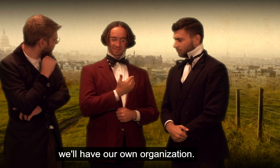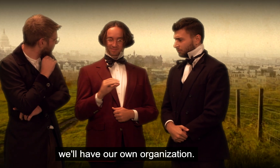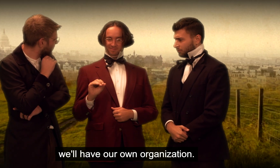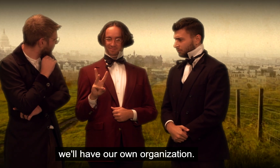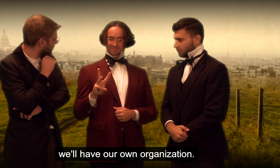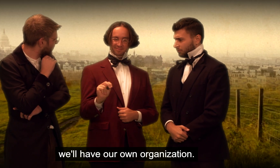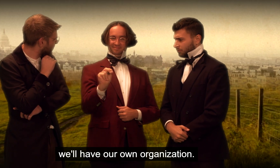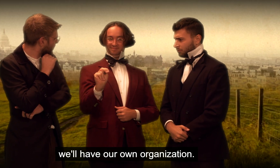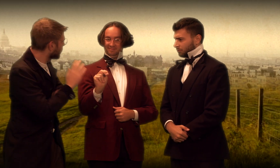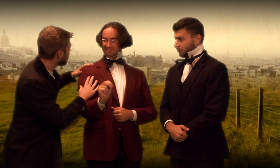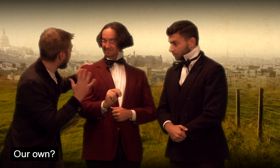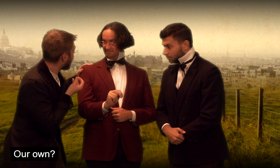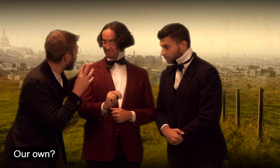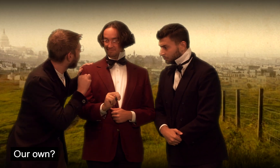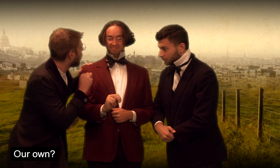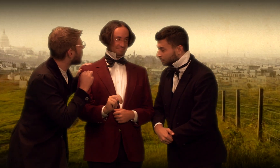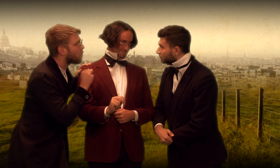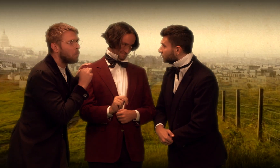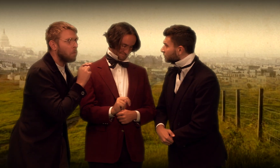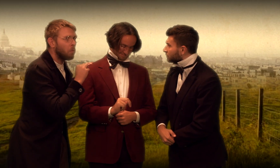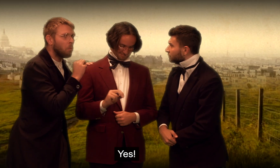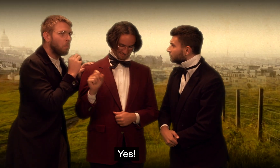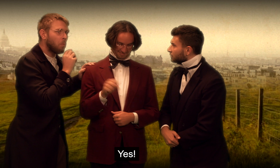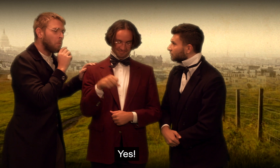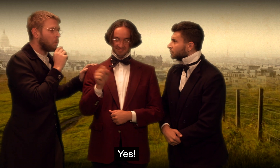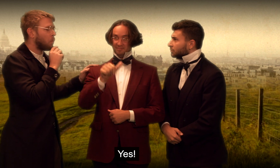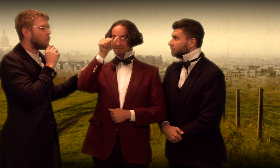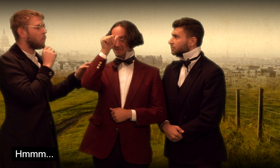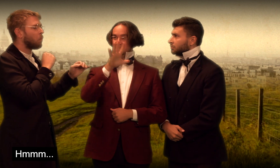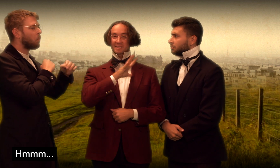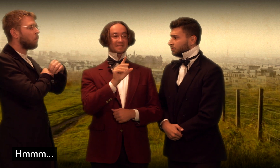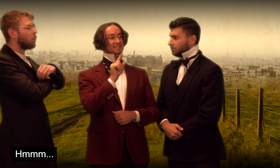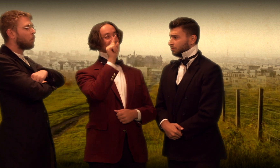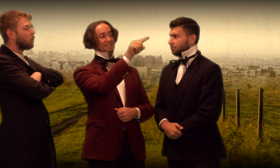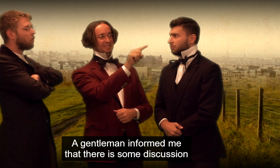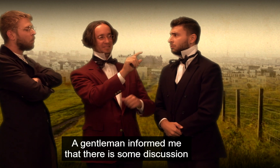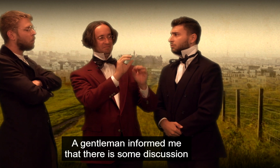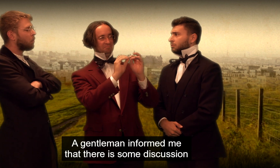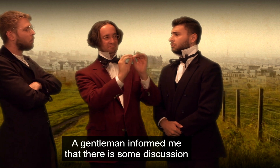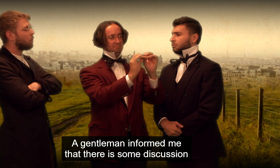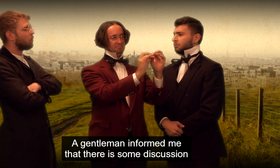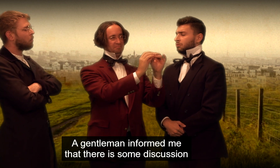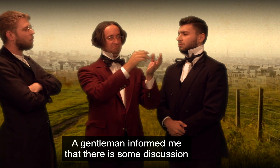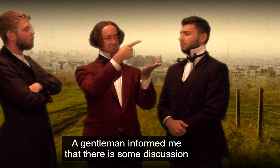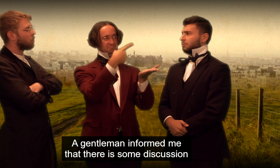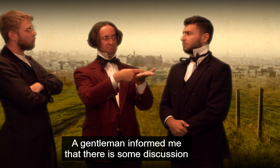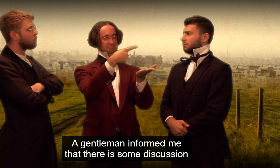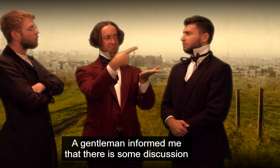own organization. Our own? Yes. A gentleman informed me that there is